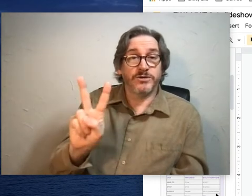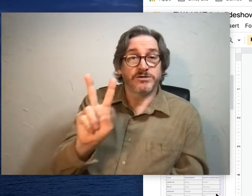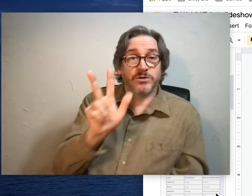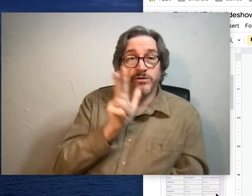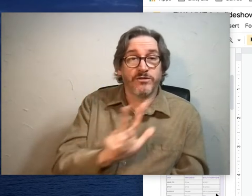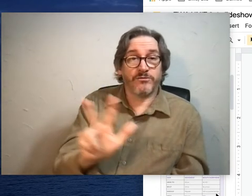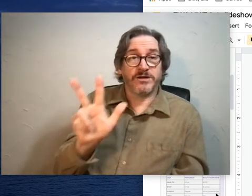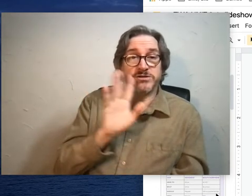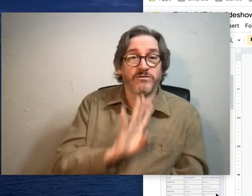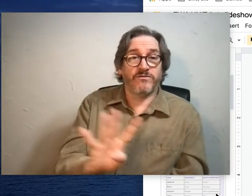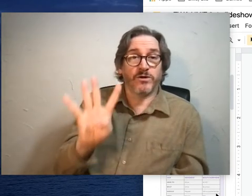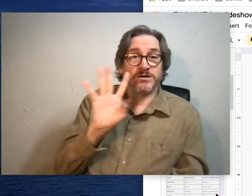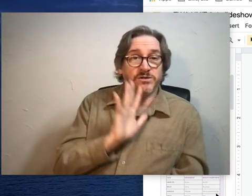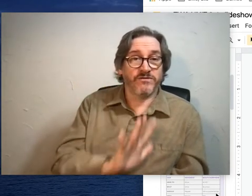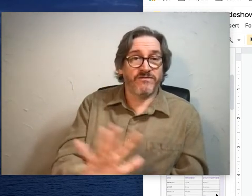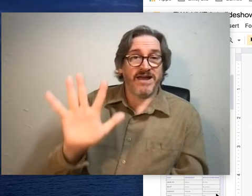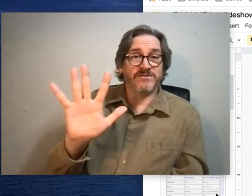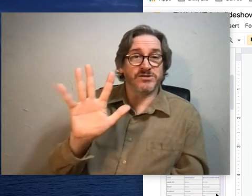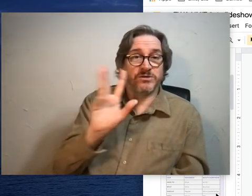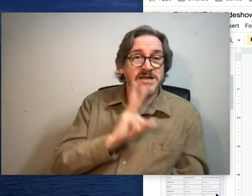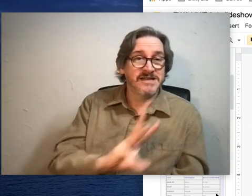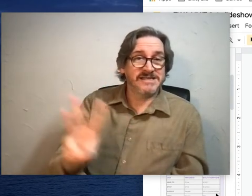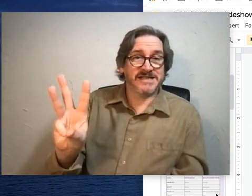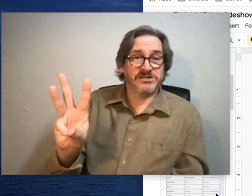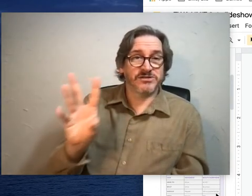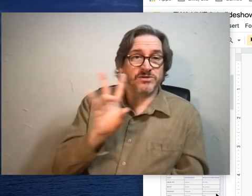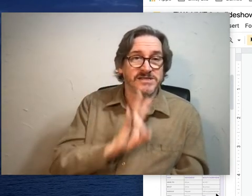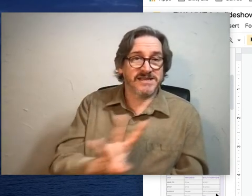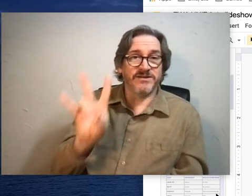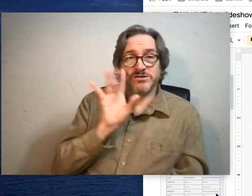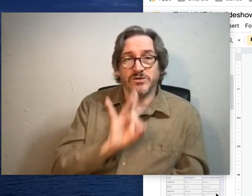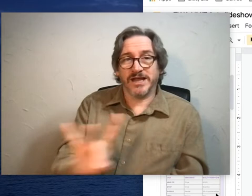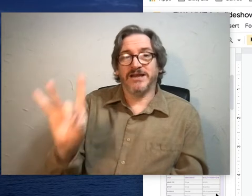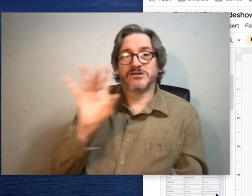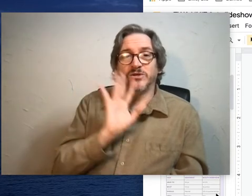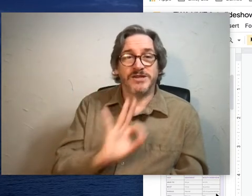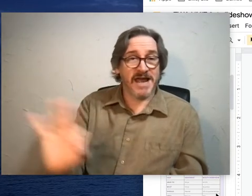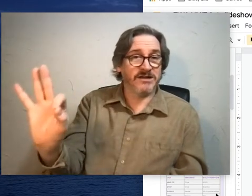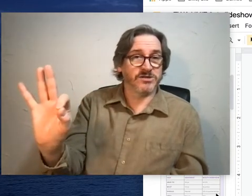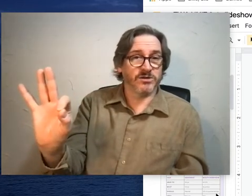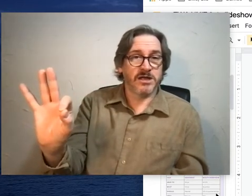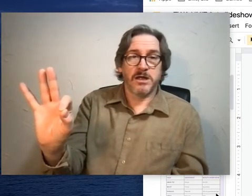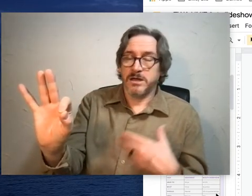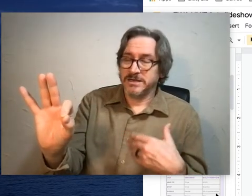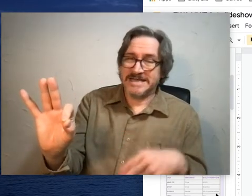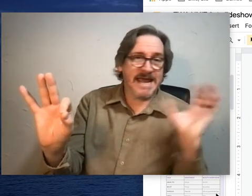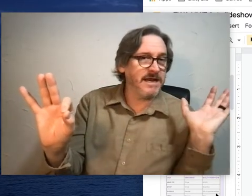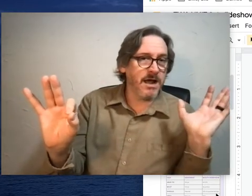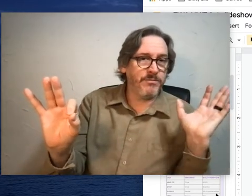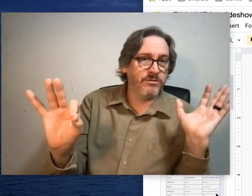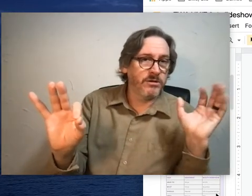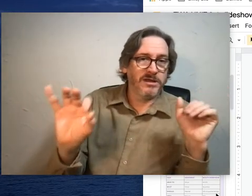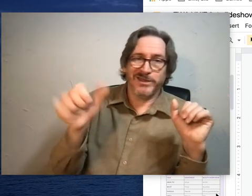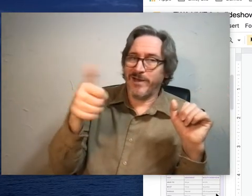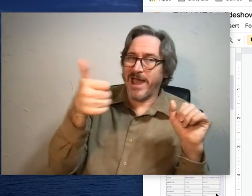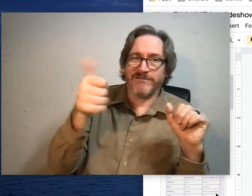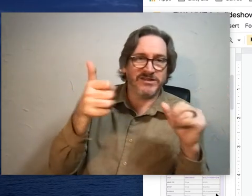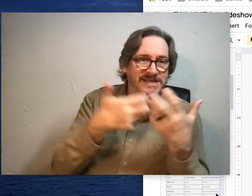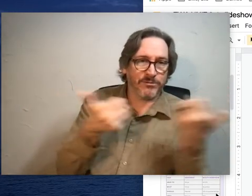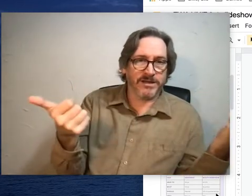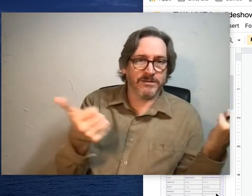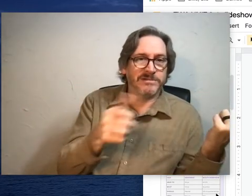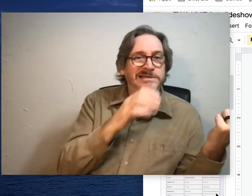2 years old, 3 years old, 4 years old, 5 years old, 6 years old, 7 years old, 8 years old, 9 years old. 10 and up, you